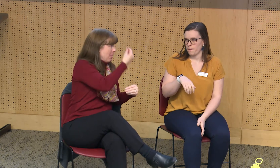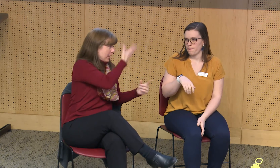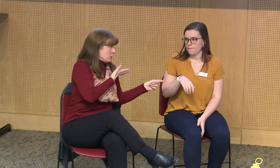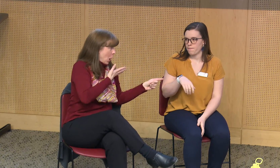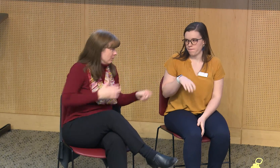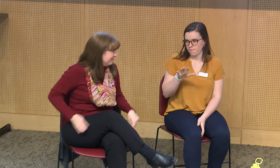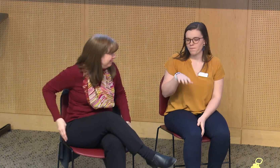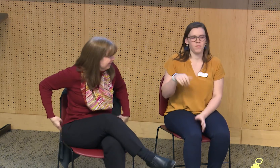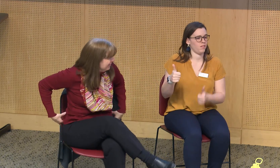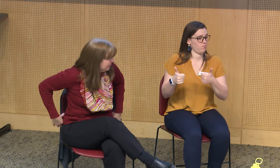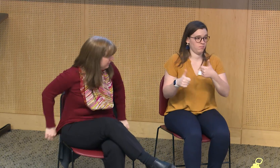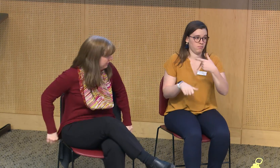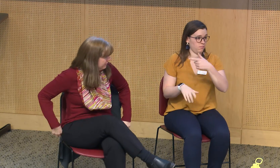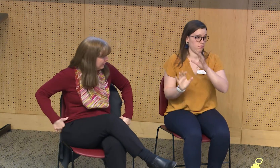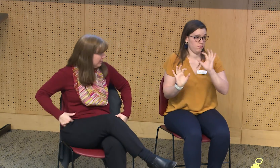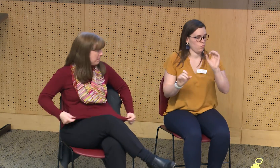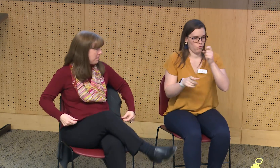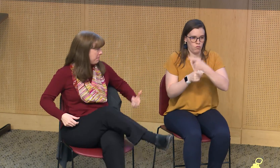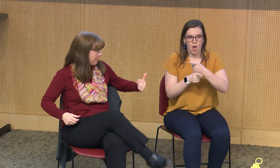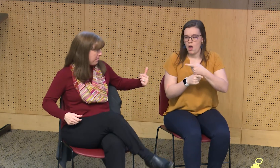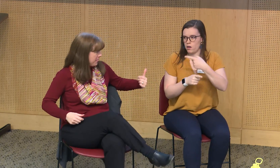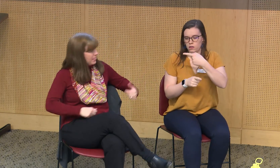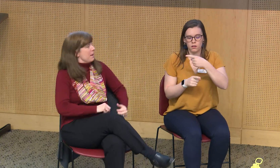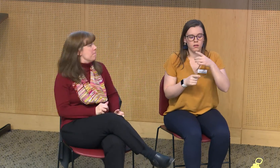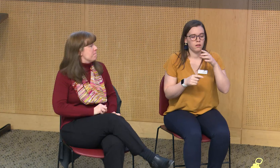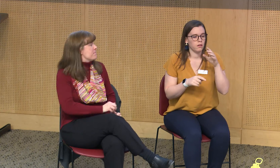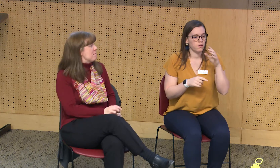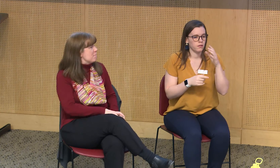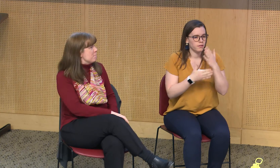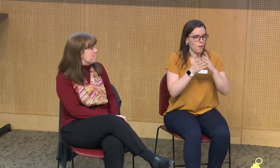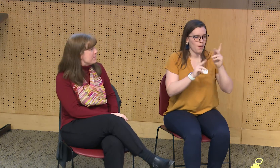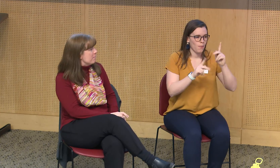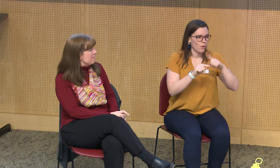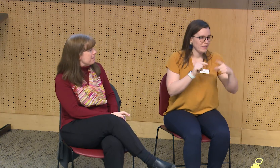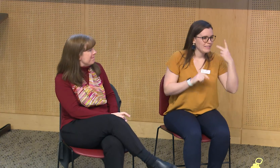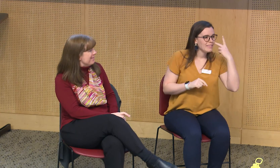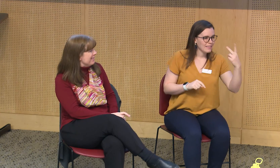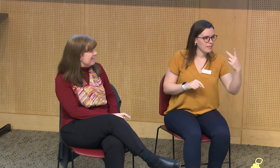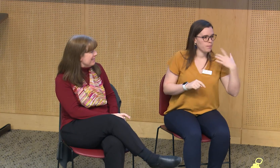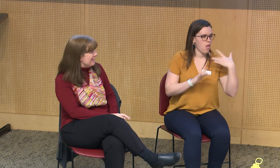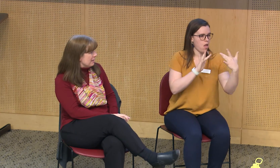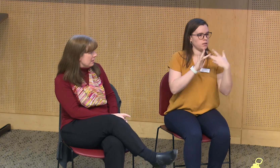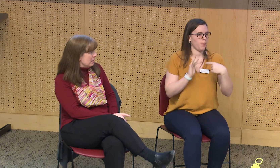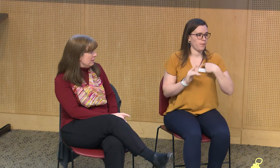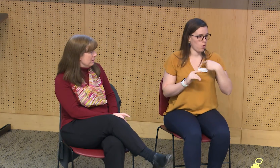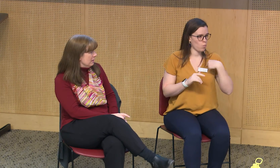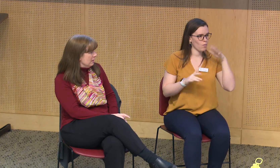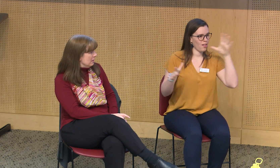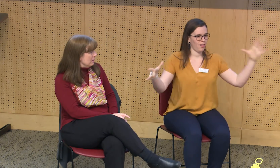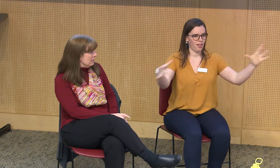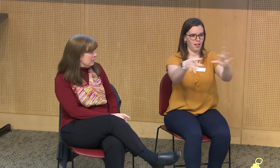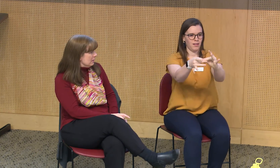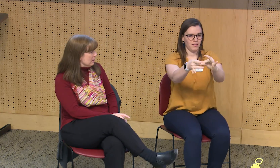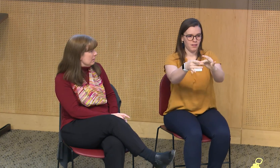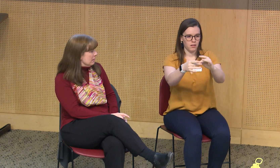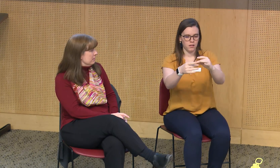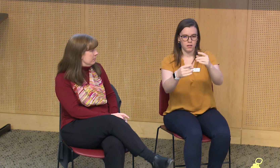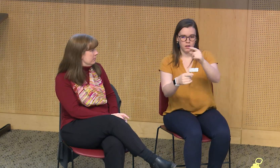to the person. Before, I would have to ask Marissa. That's absolutely right. Some people, I will put people in touch with other people. Like there are